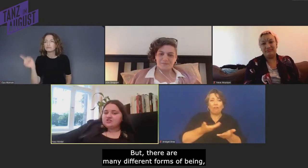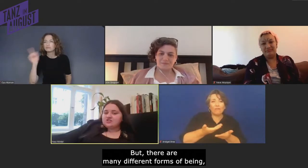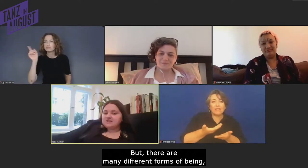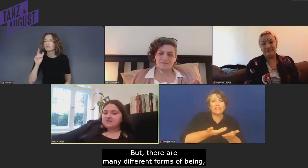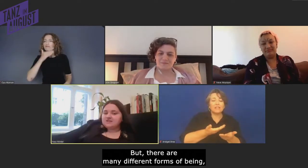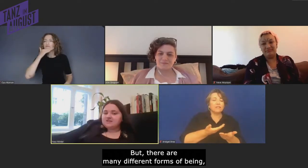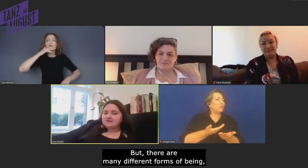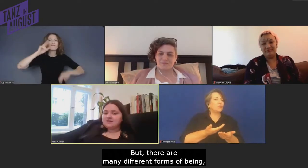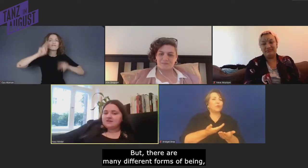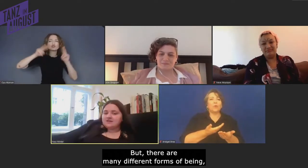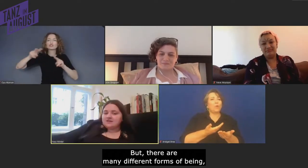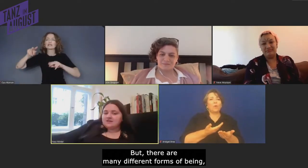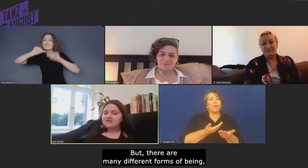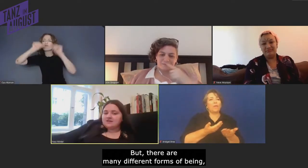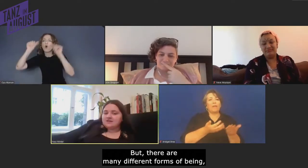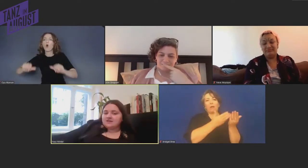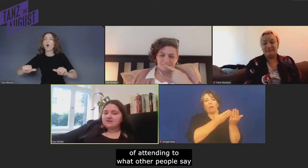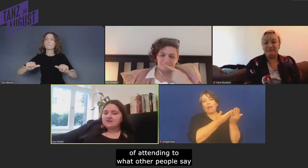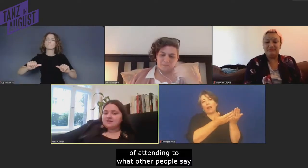of